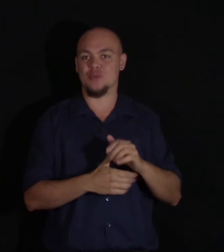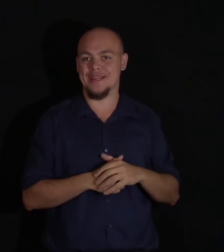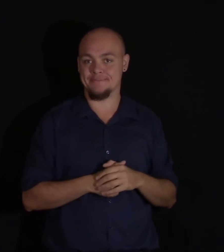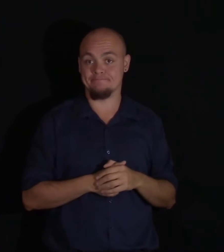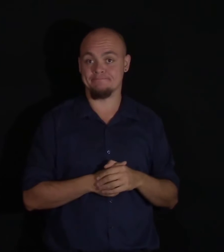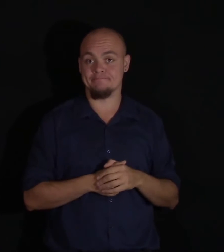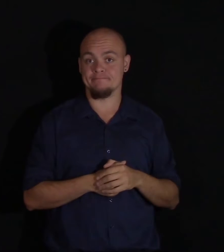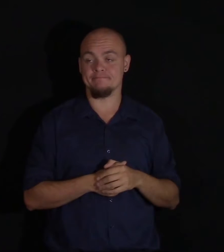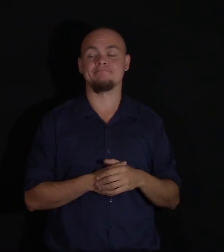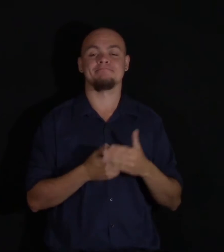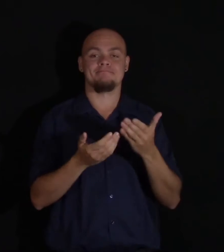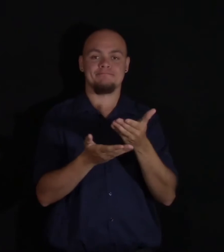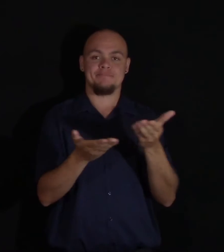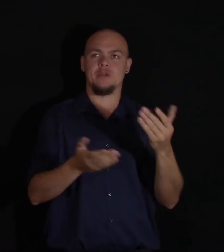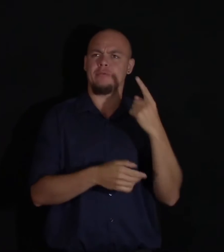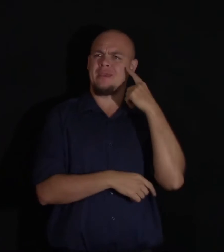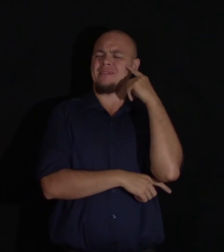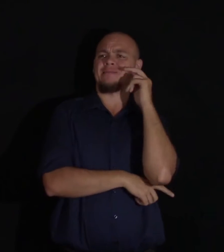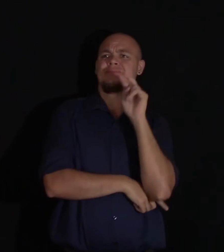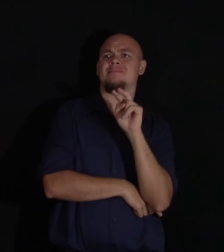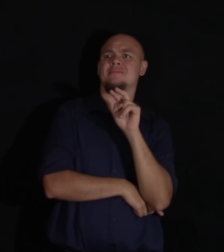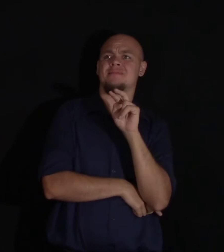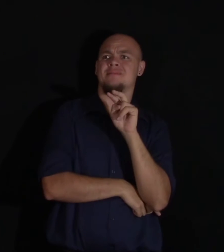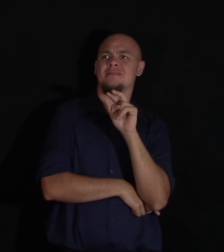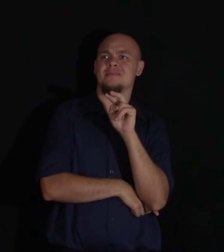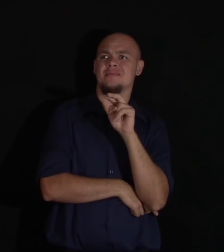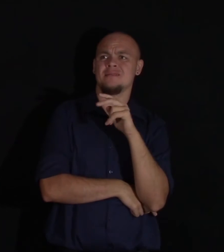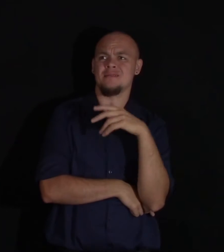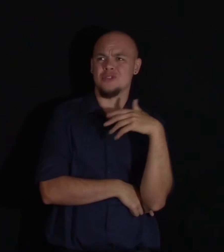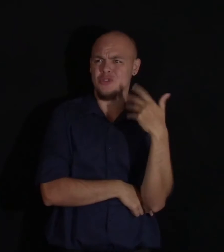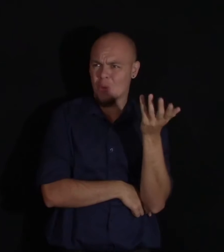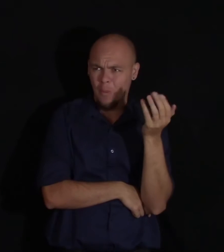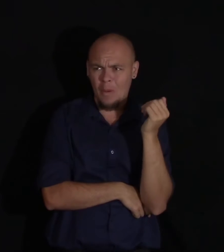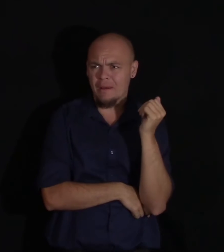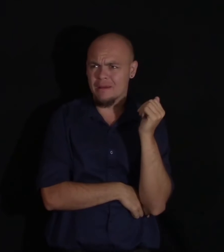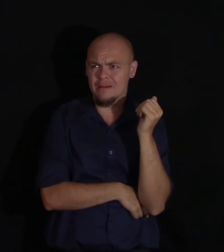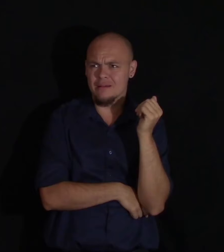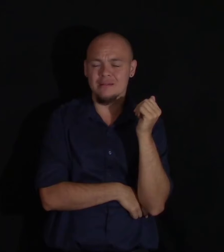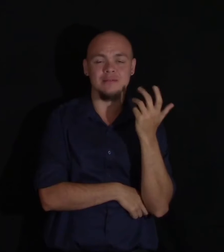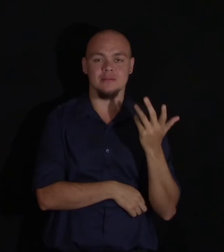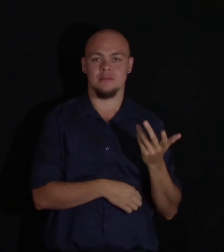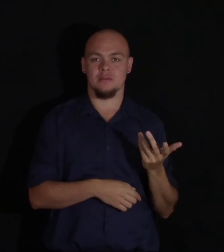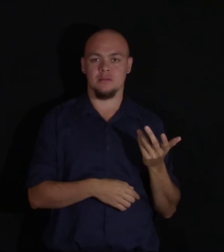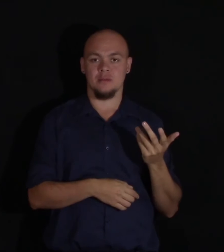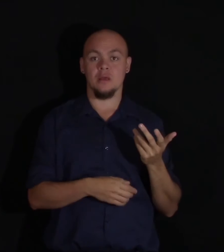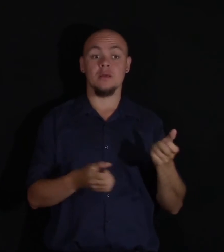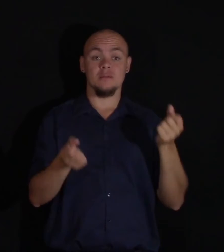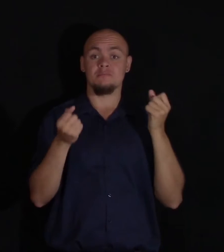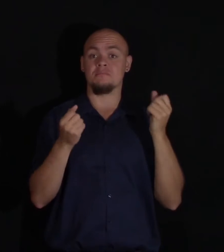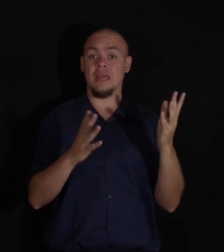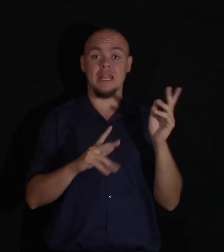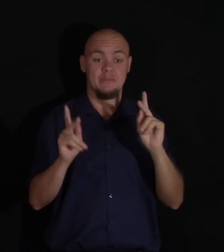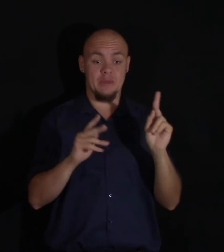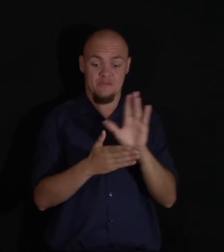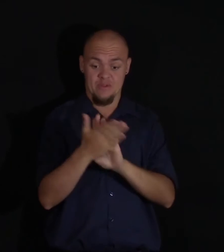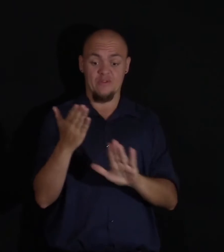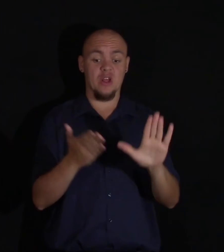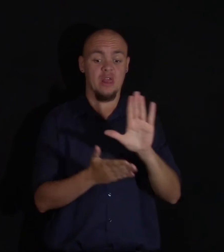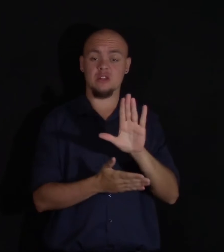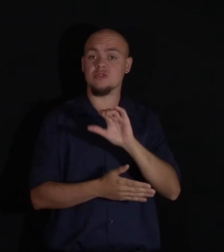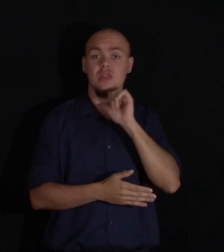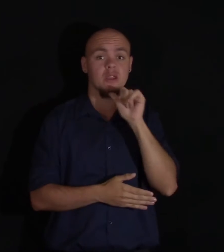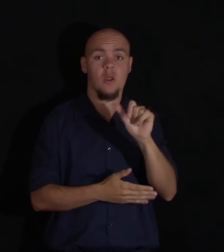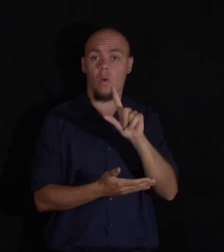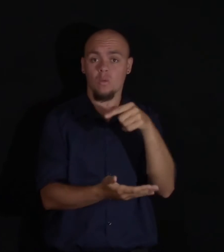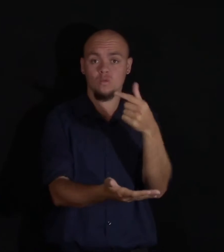Now, I know some of you are in your head going, so what? A lot of people never graduate from